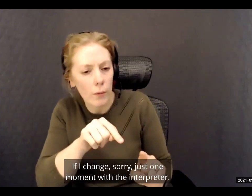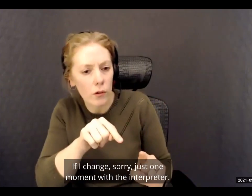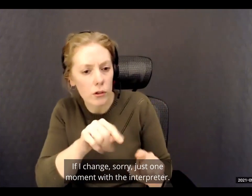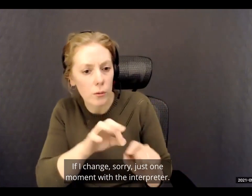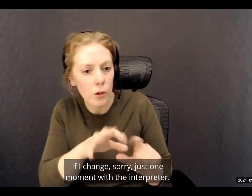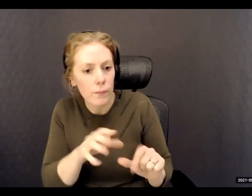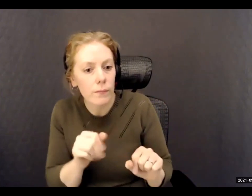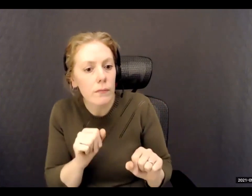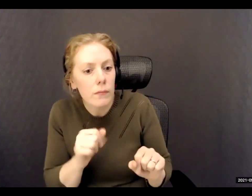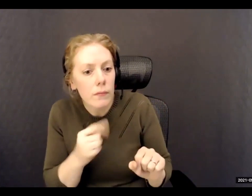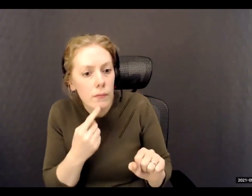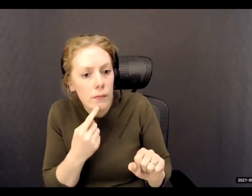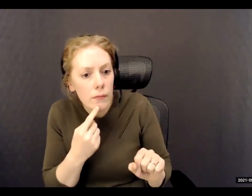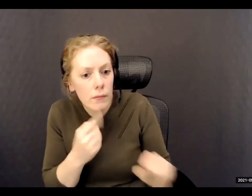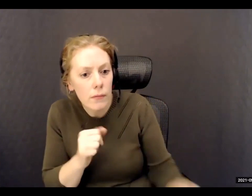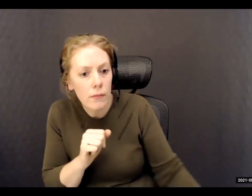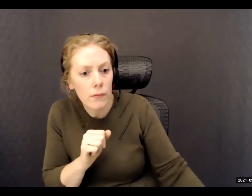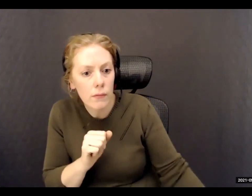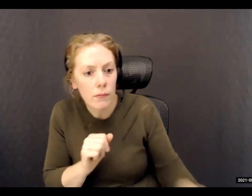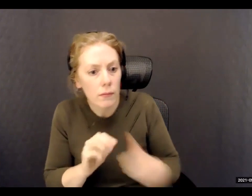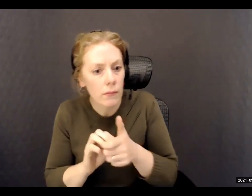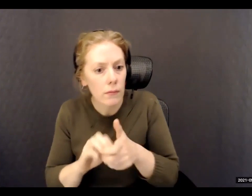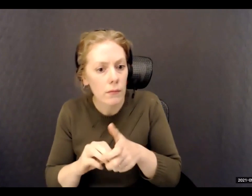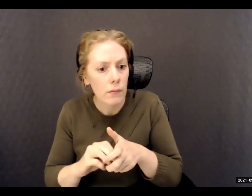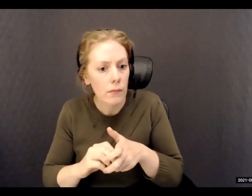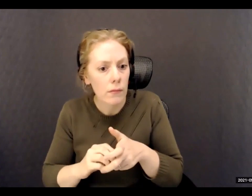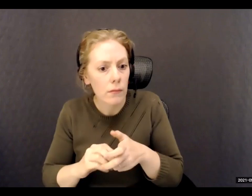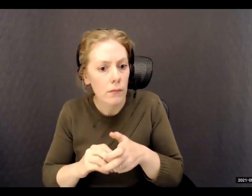Just one moment for the interpreter.